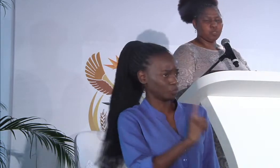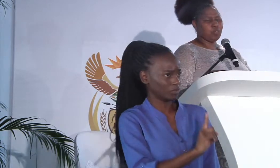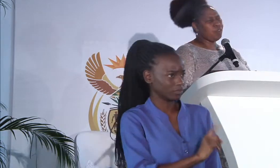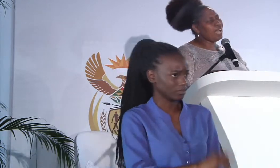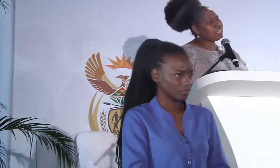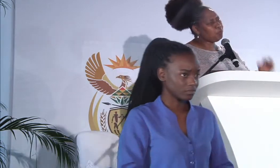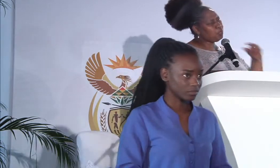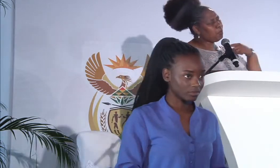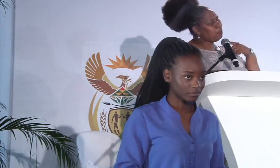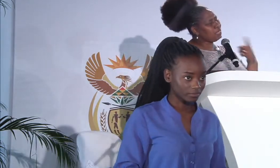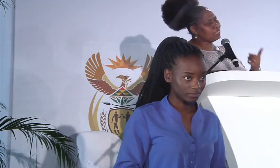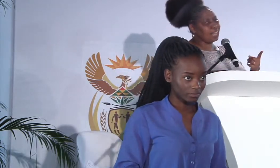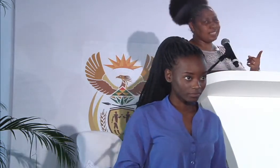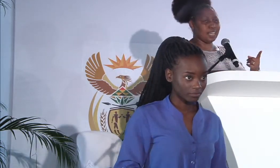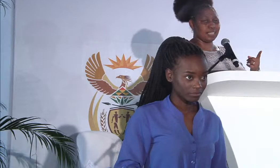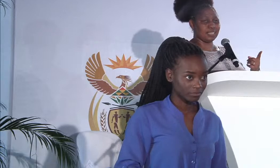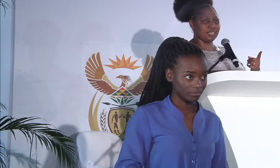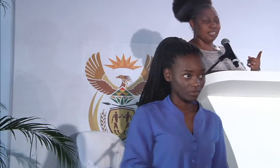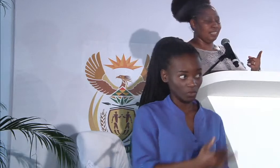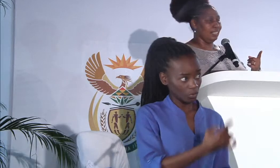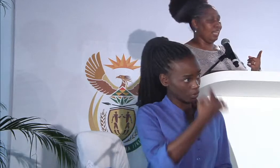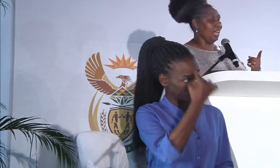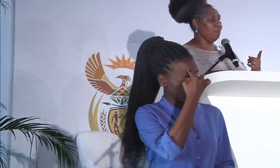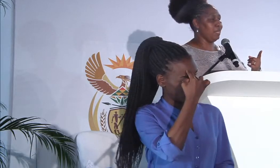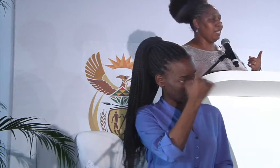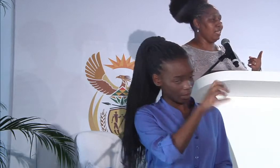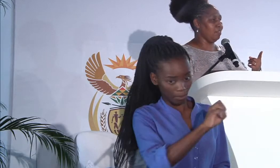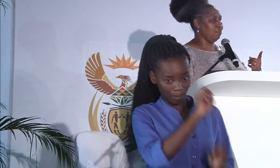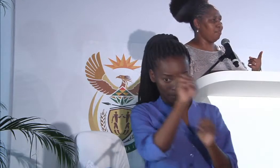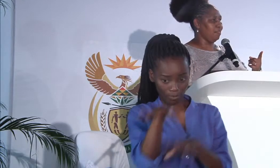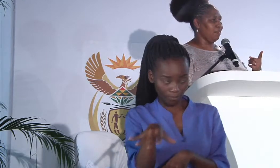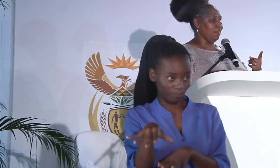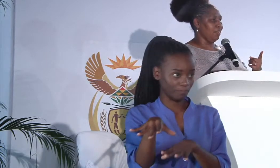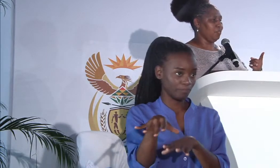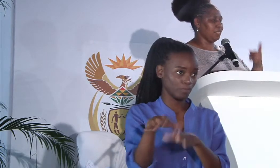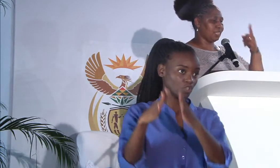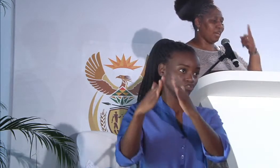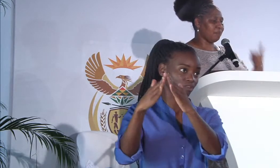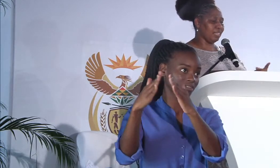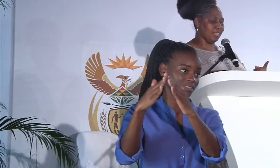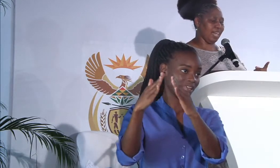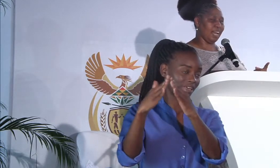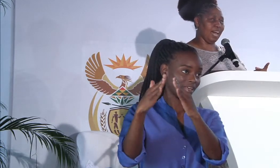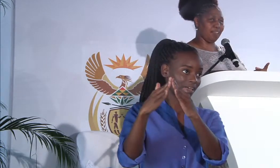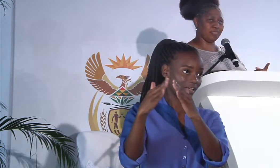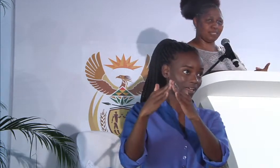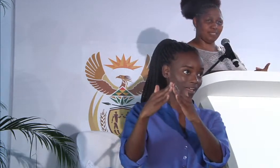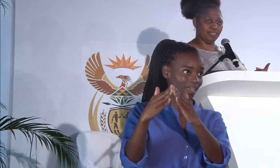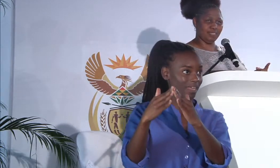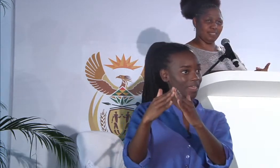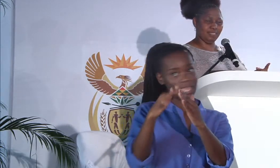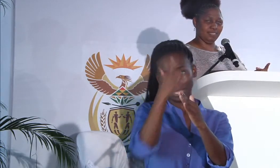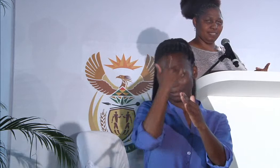So you guys put people in shelters and believe you disrupted their lives?